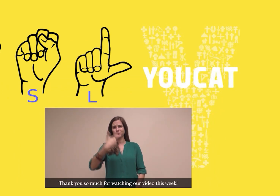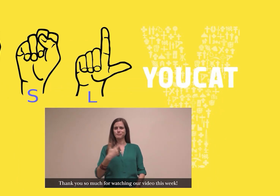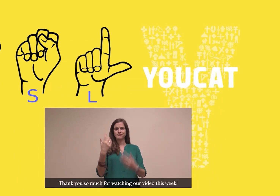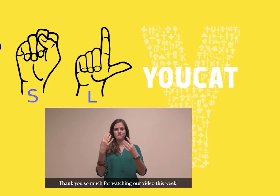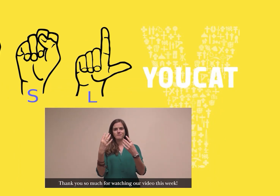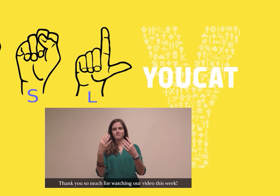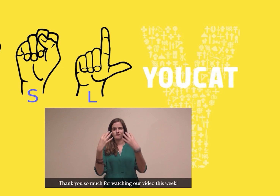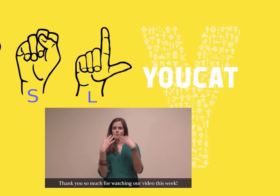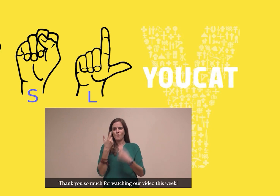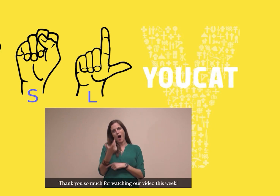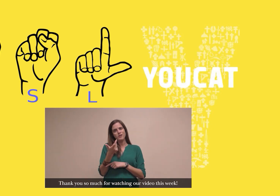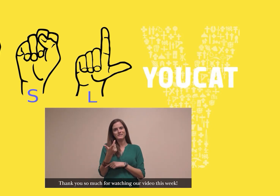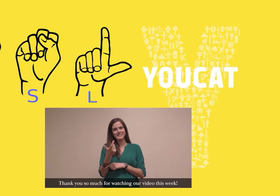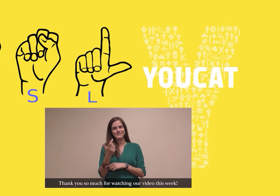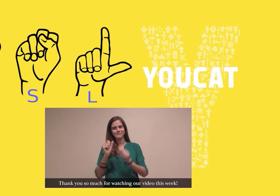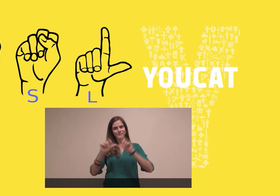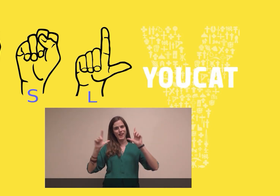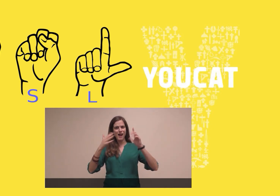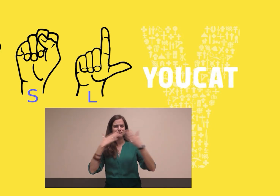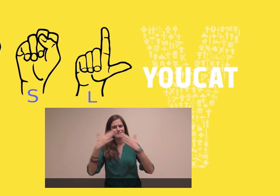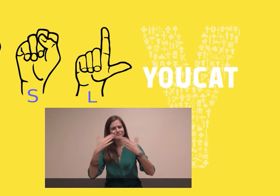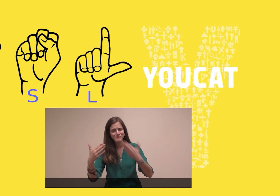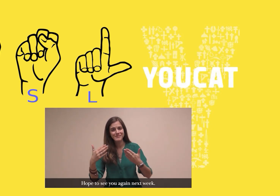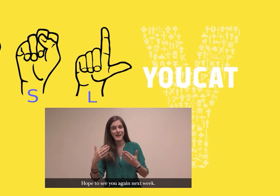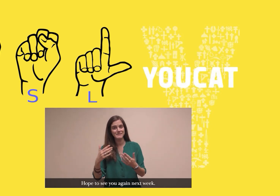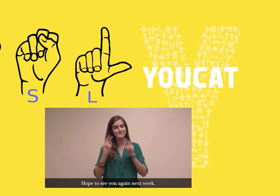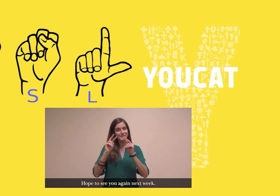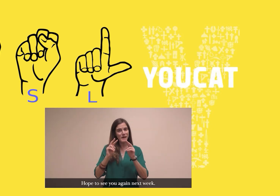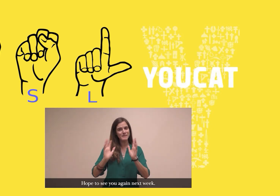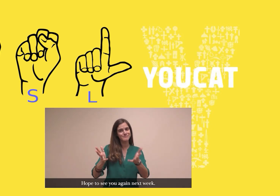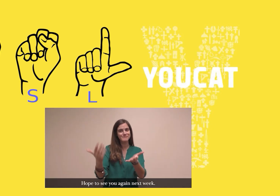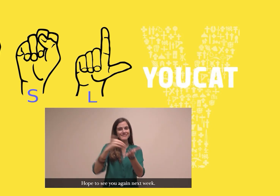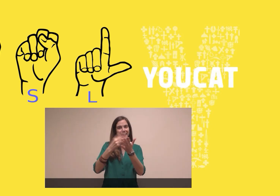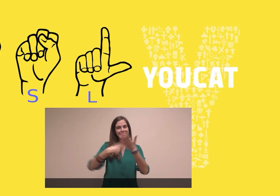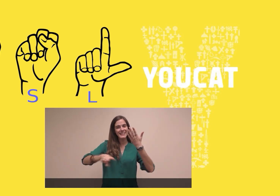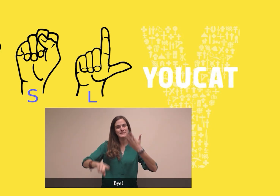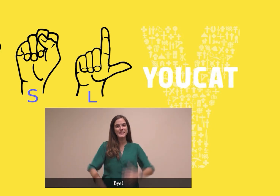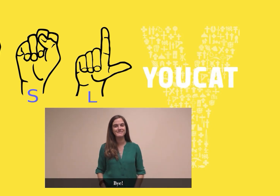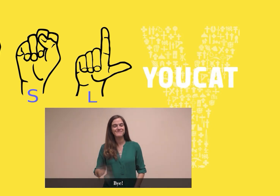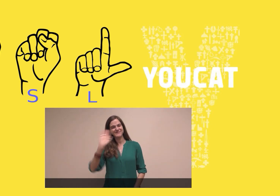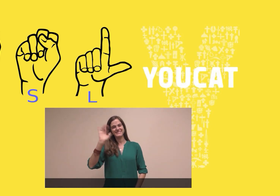for watching our video this week. Hope to see you again next week. Bye!